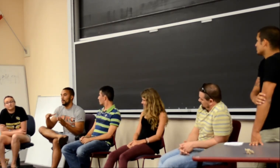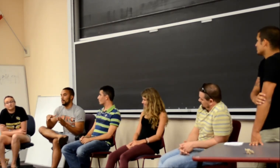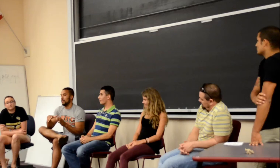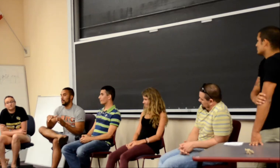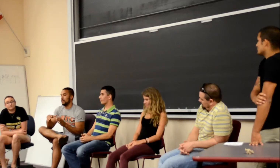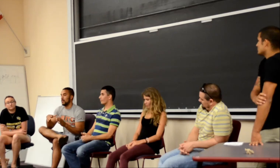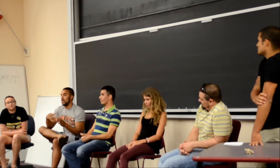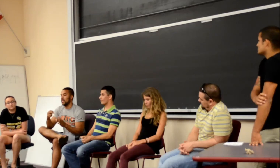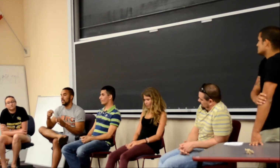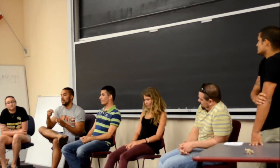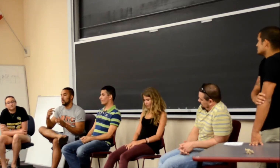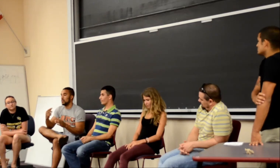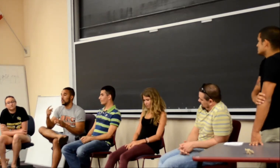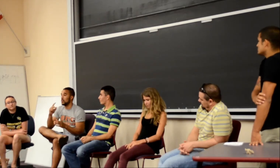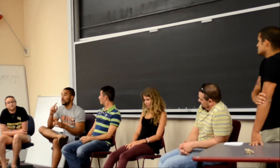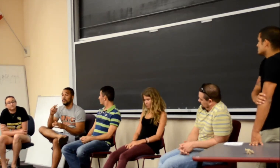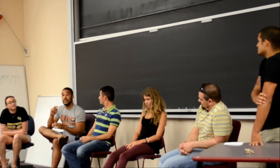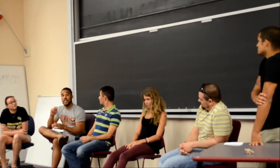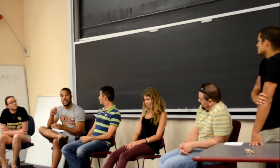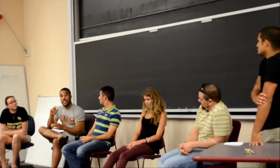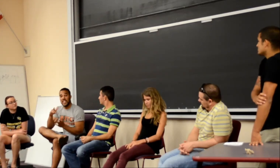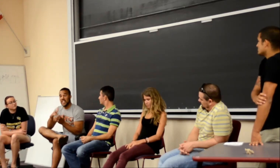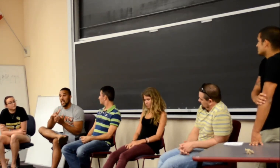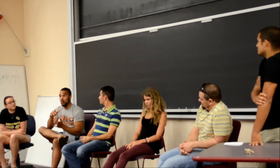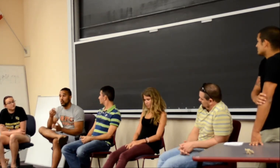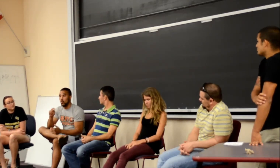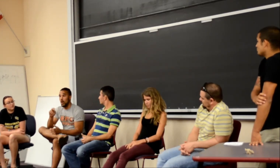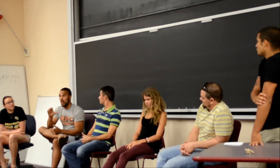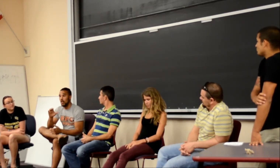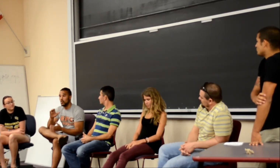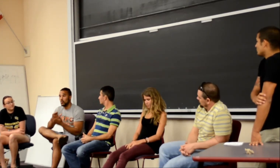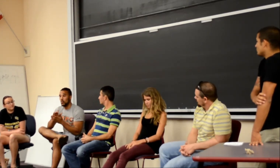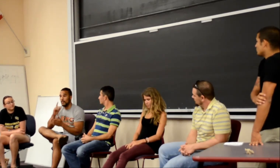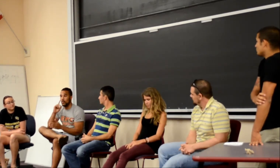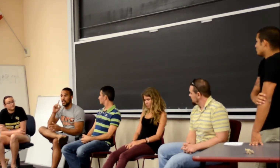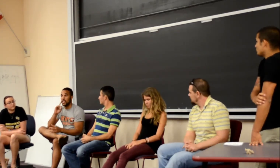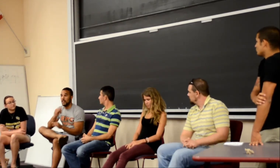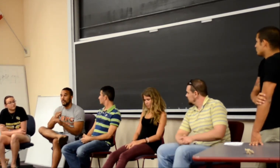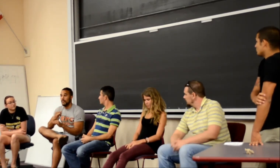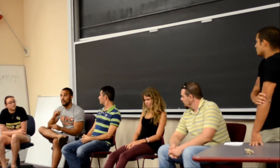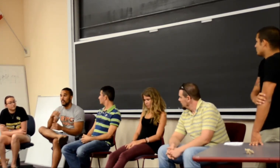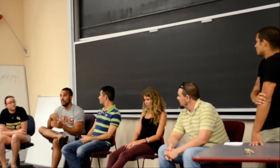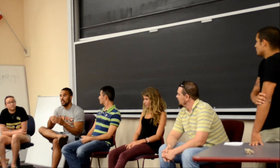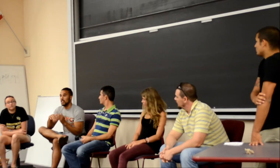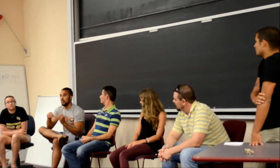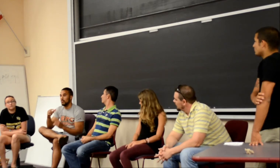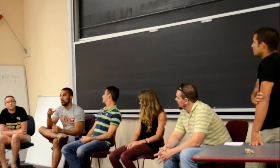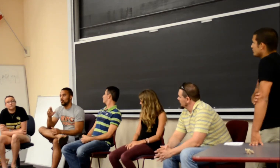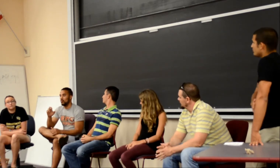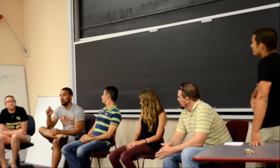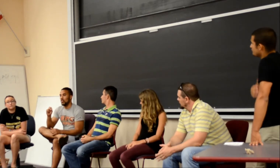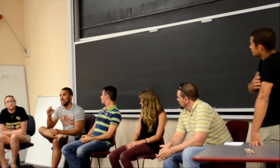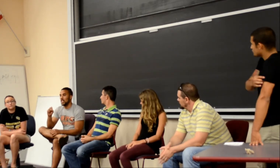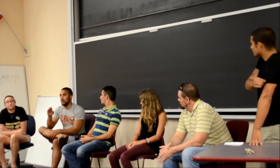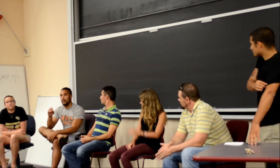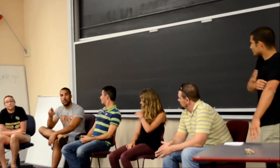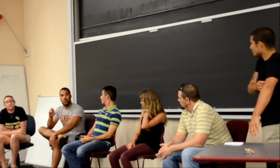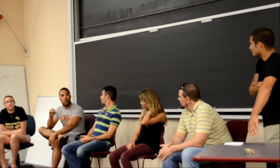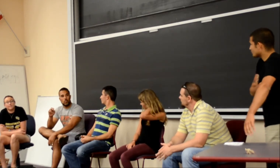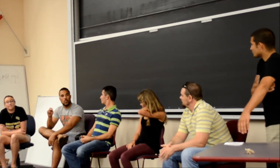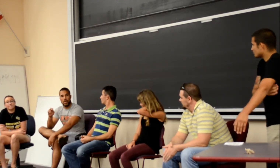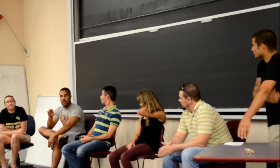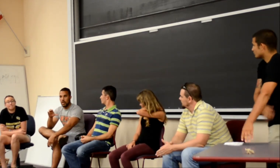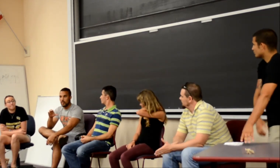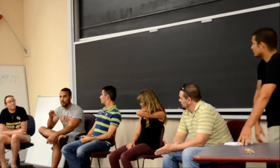a hard of hearing school program. It was this North Carolina Center for the